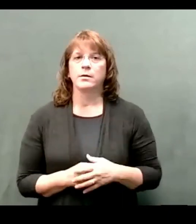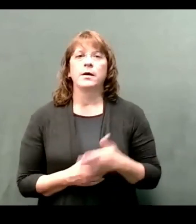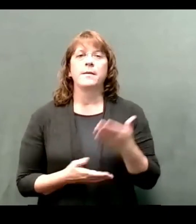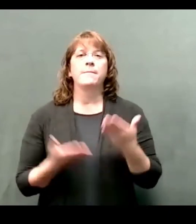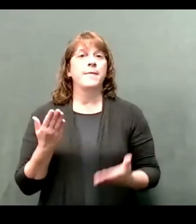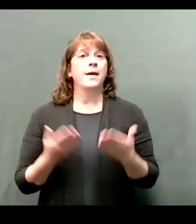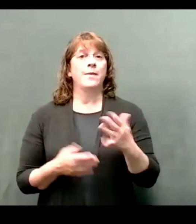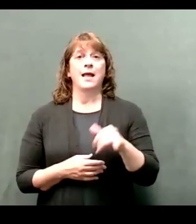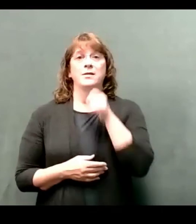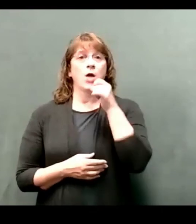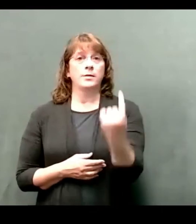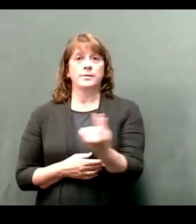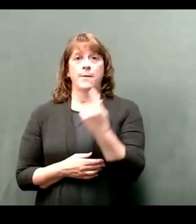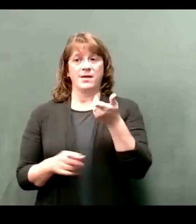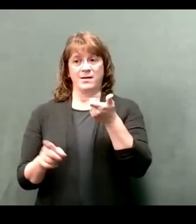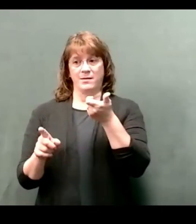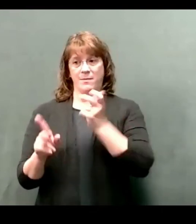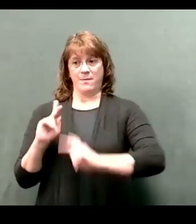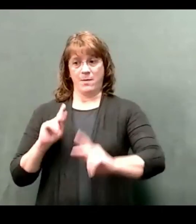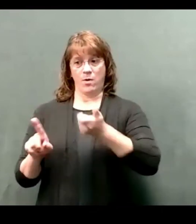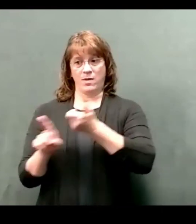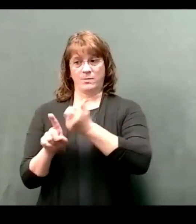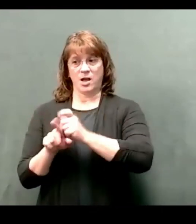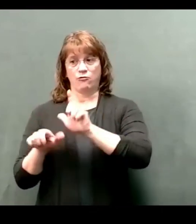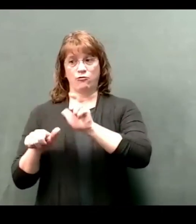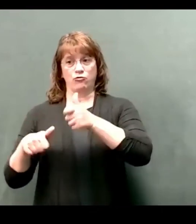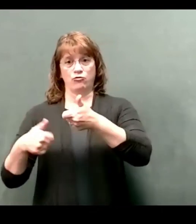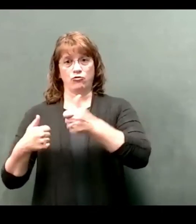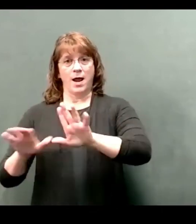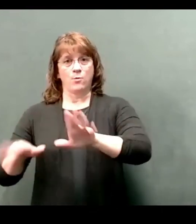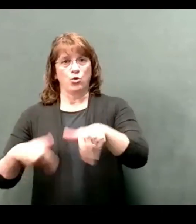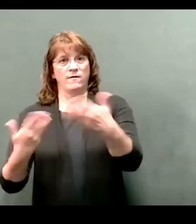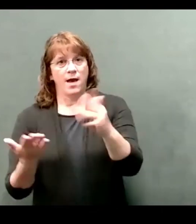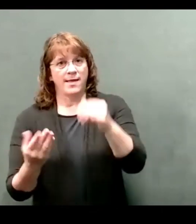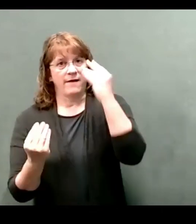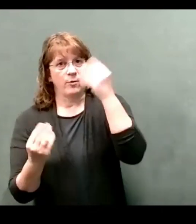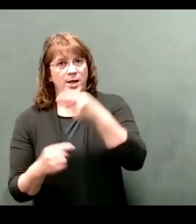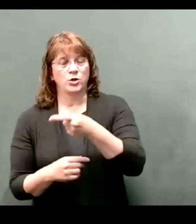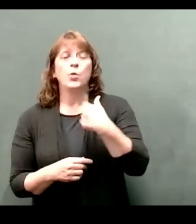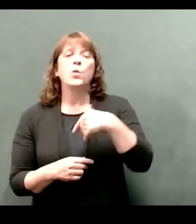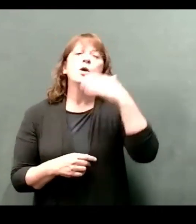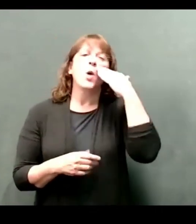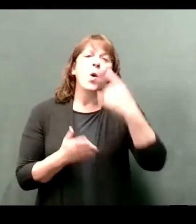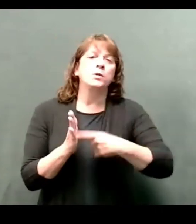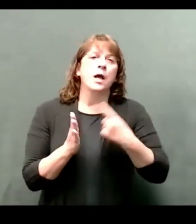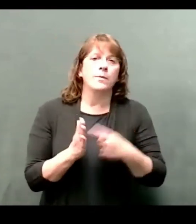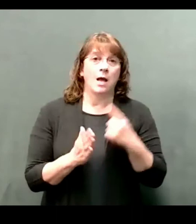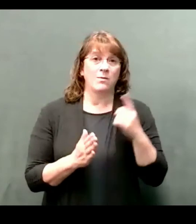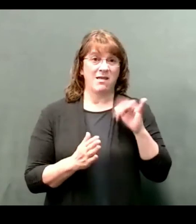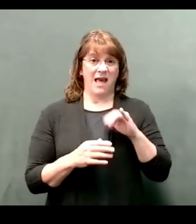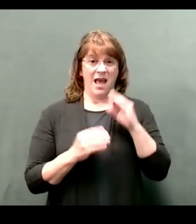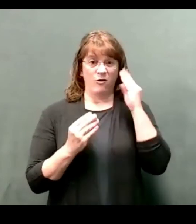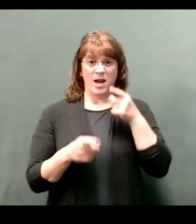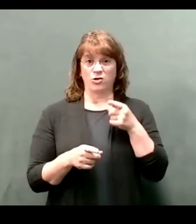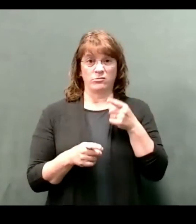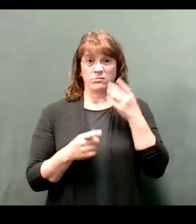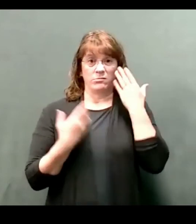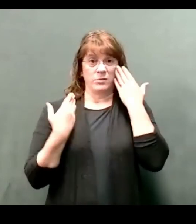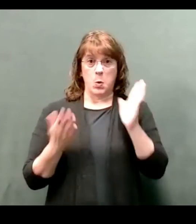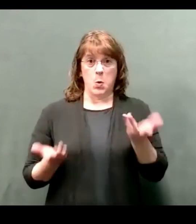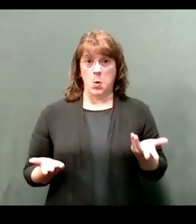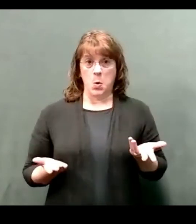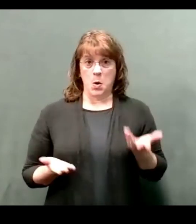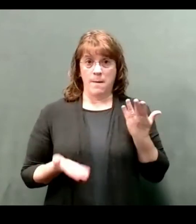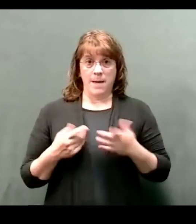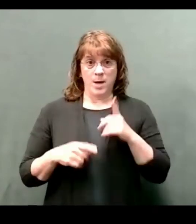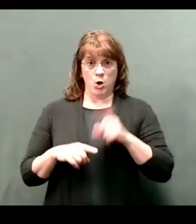may not be something that folks are actively trying to give you this information. And so we know that there are times that you're not going to have this kind of information, or that you might not have been able